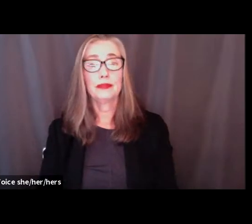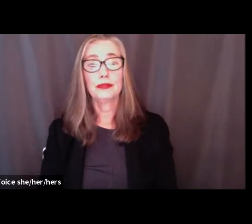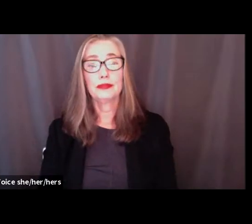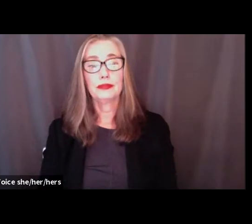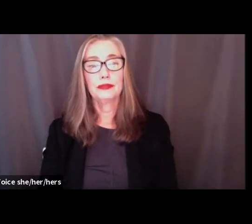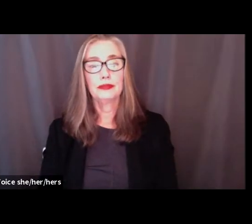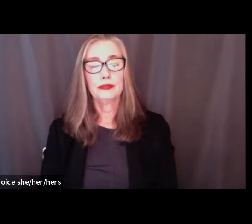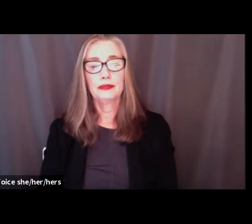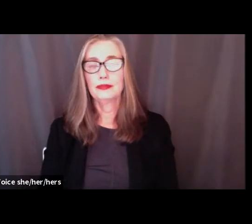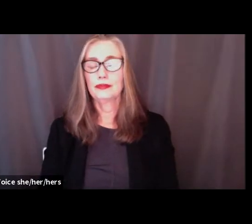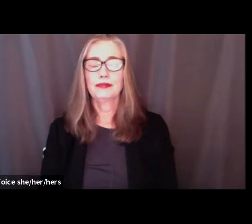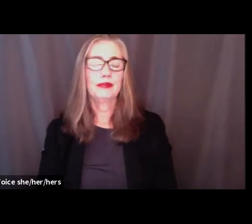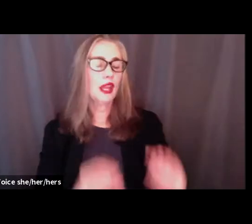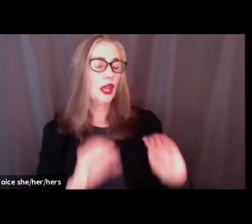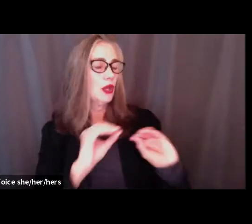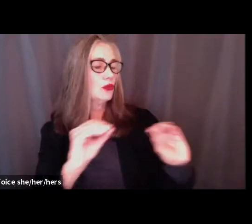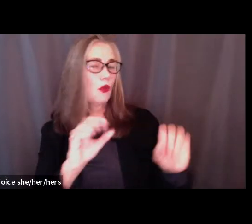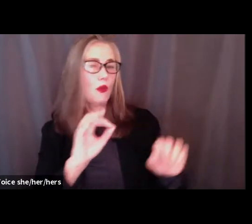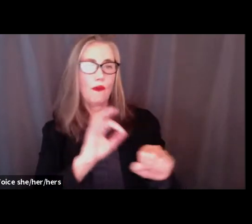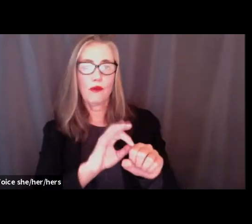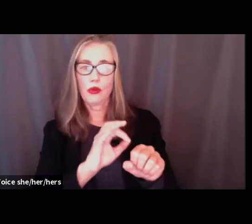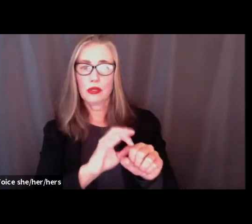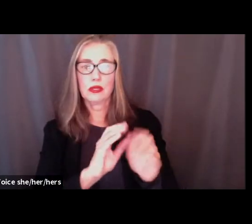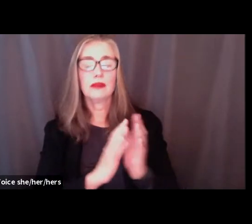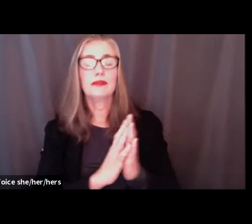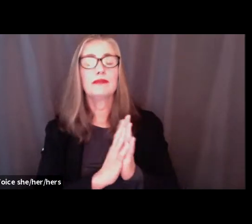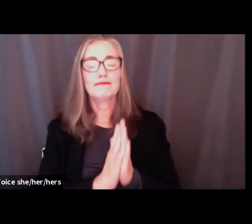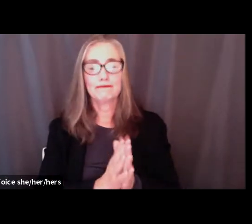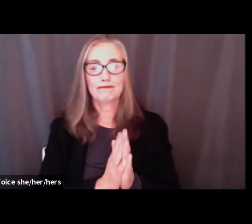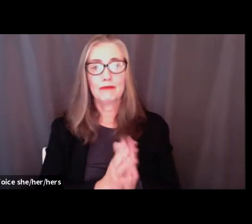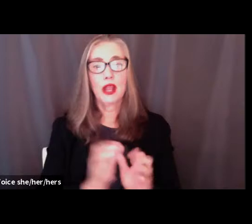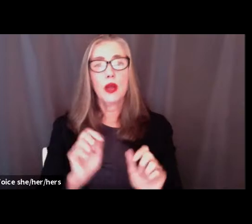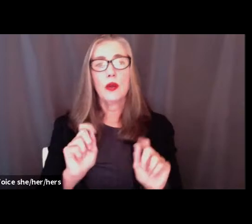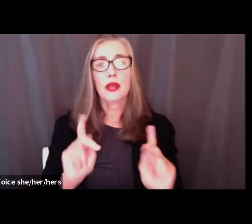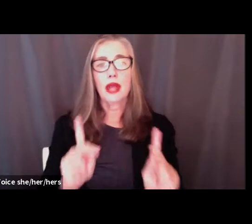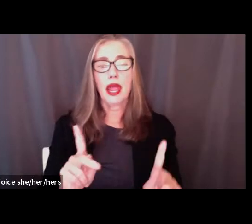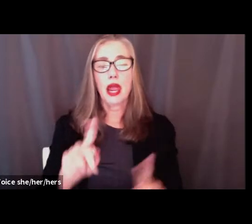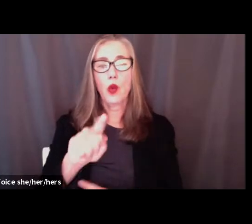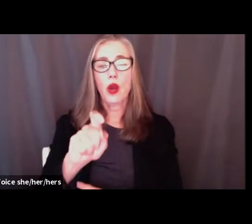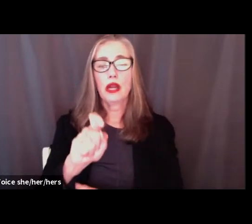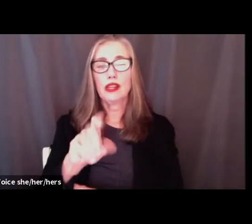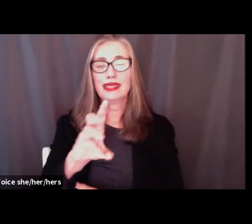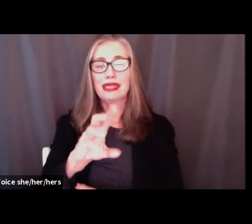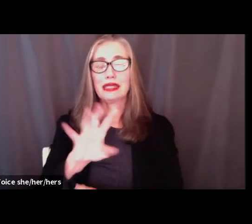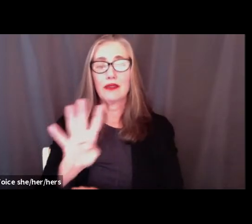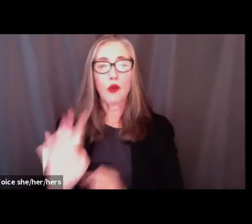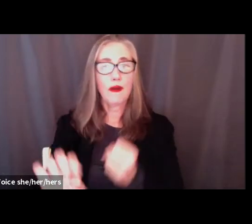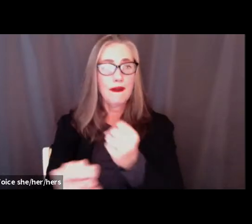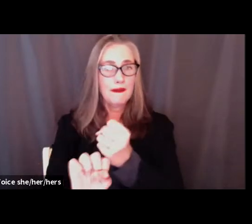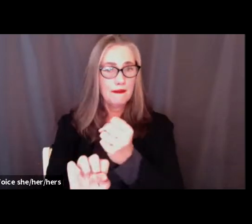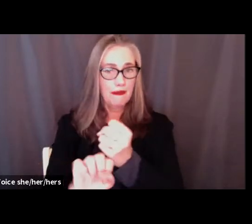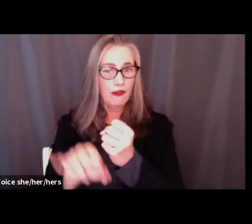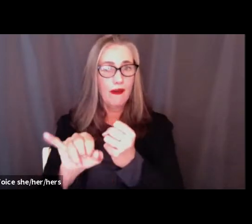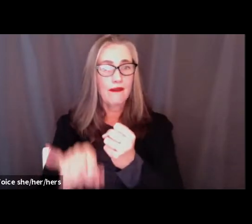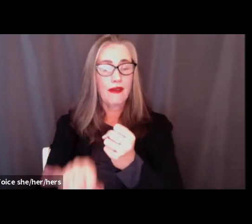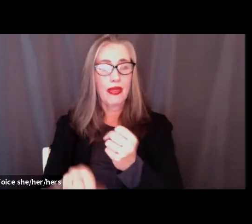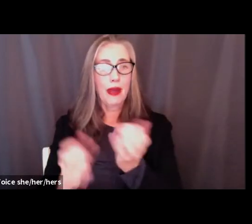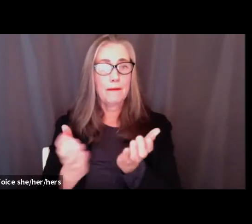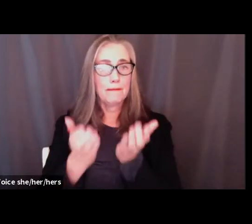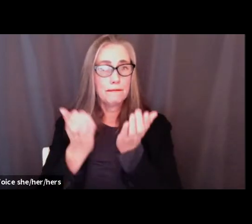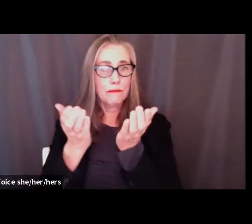We have no votes. Okay, so the vote is 164 in favor of the motion,